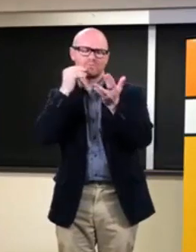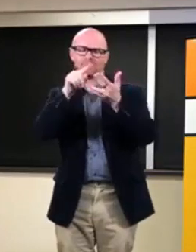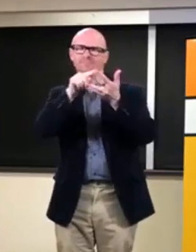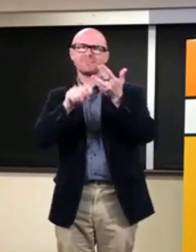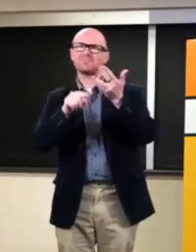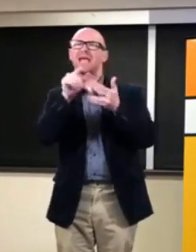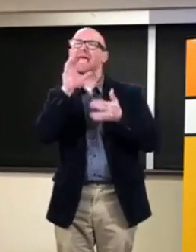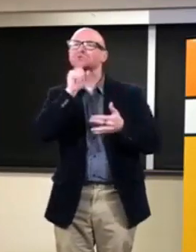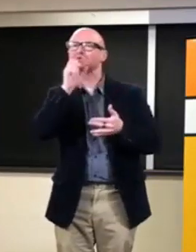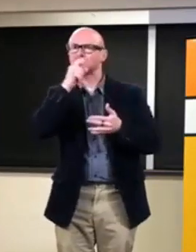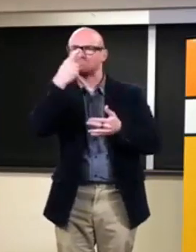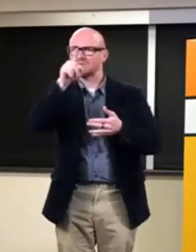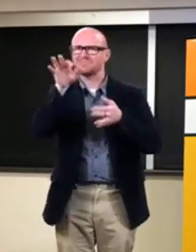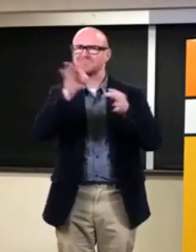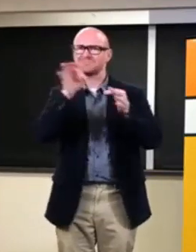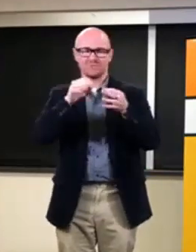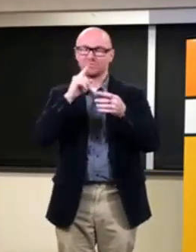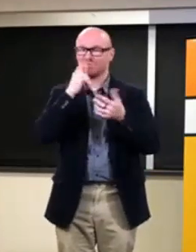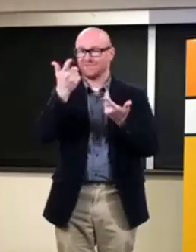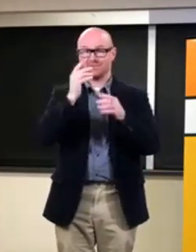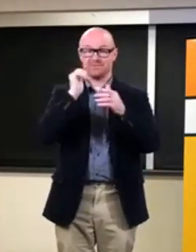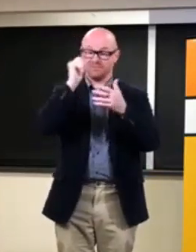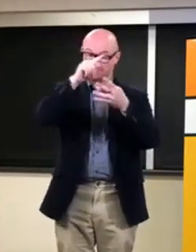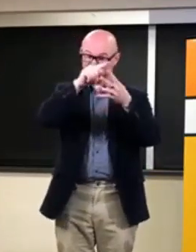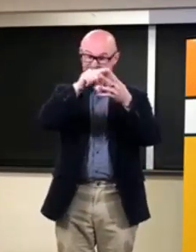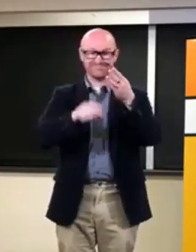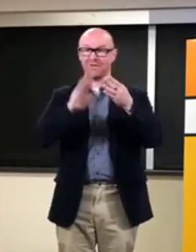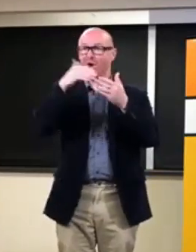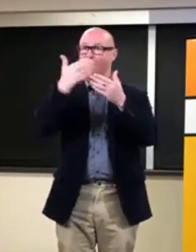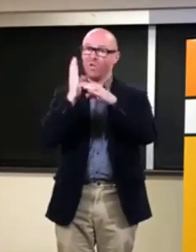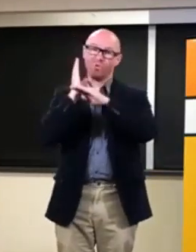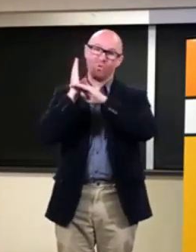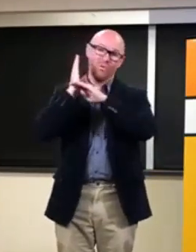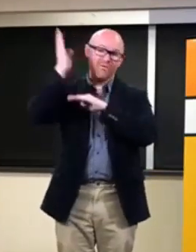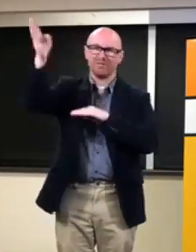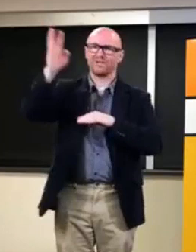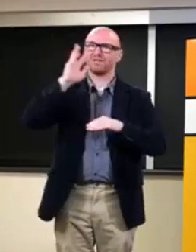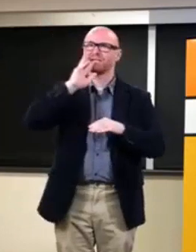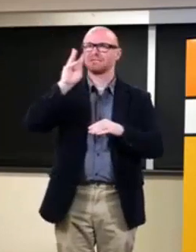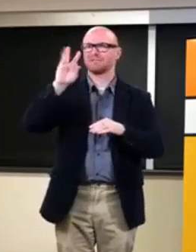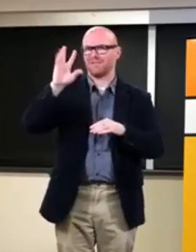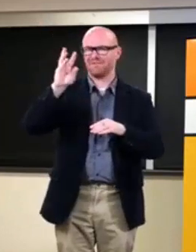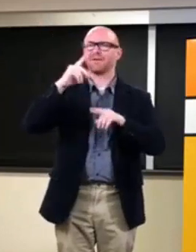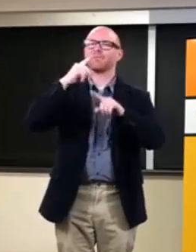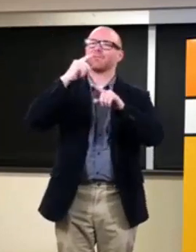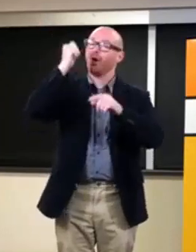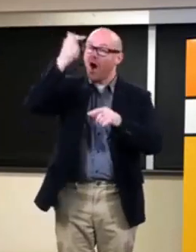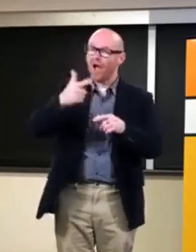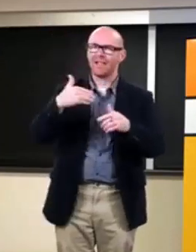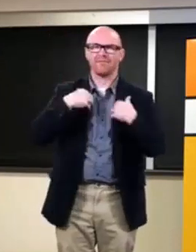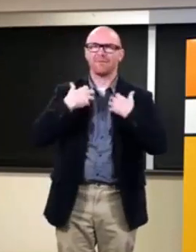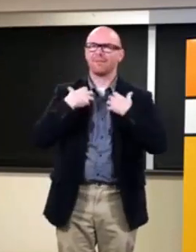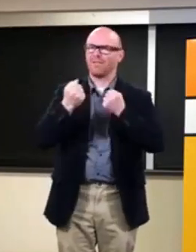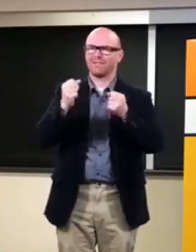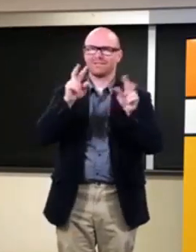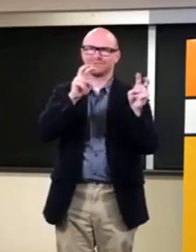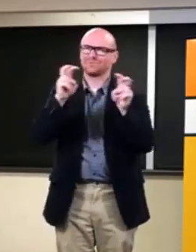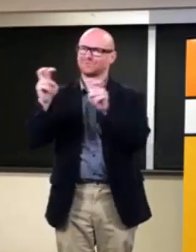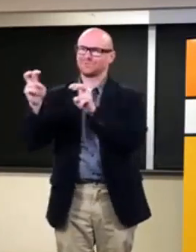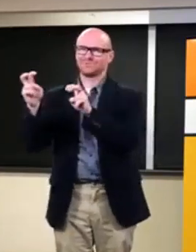care facilities are all over the age of 60 and all had significant underlying medical conditions.